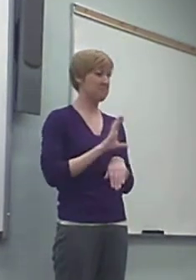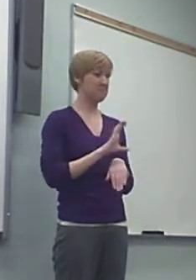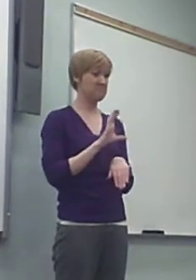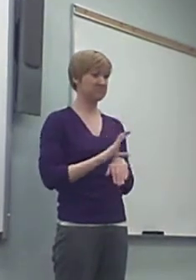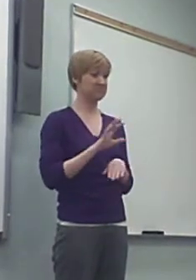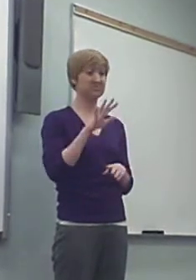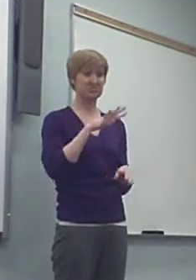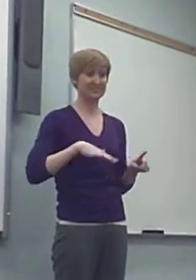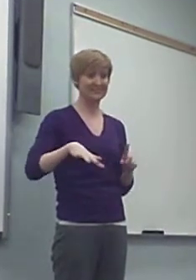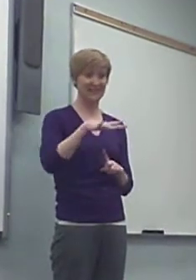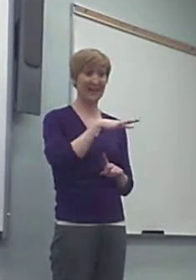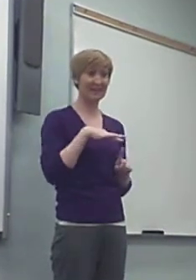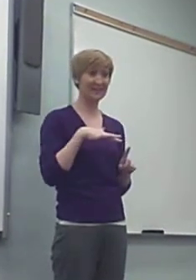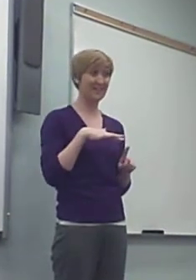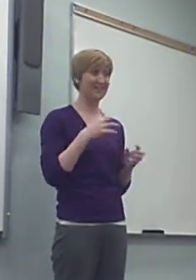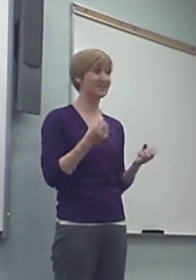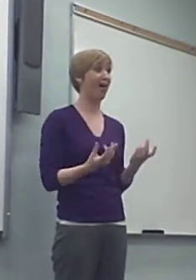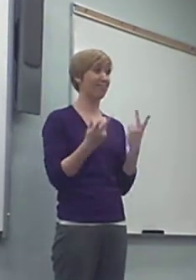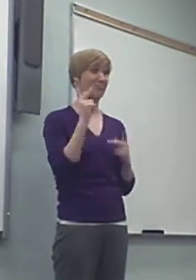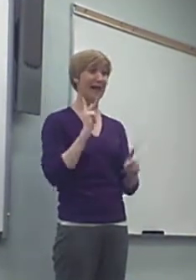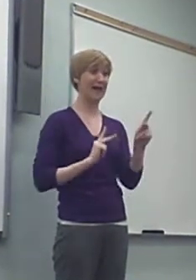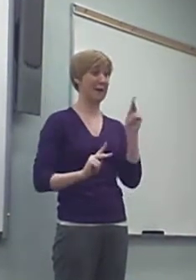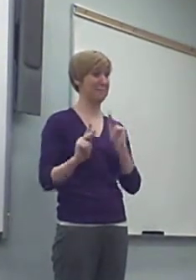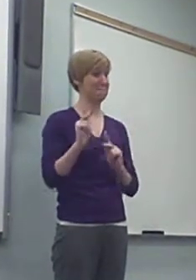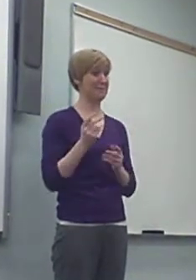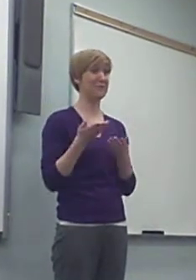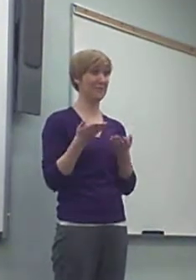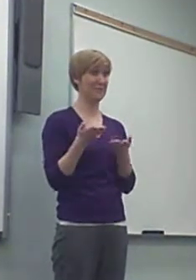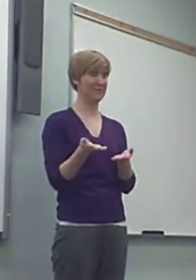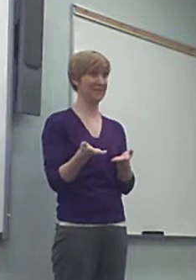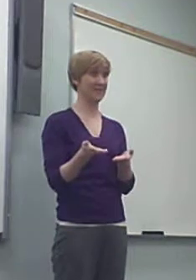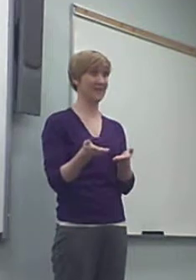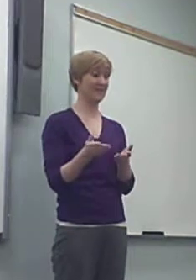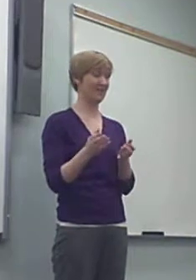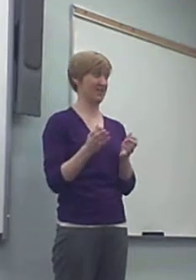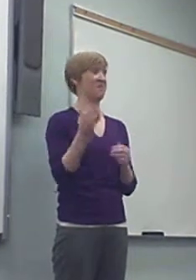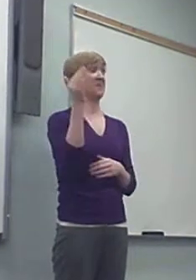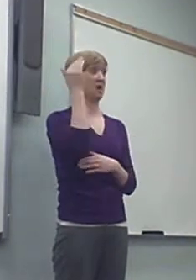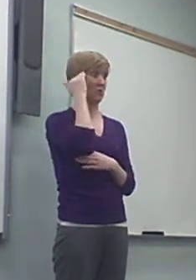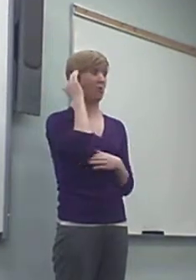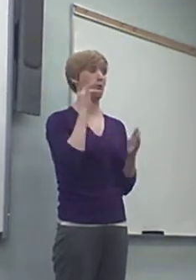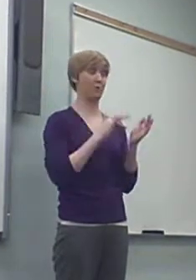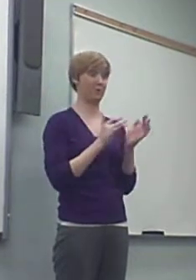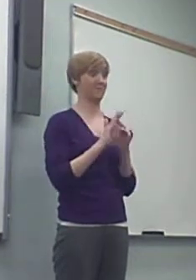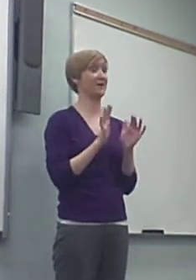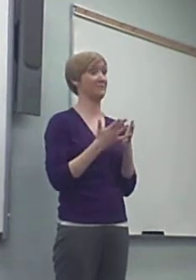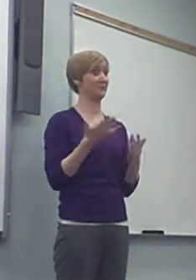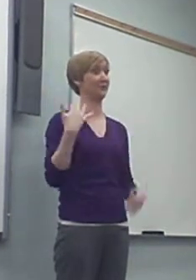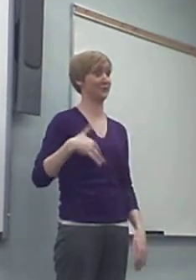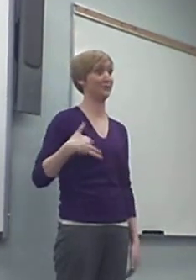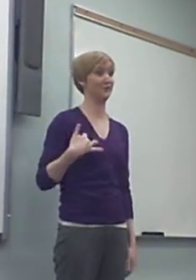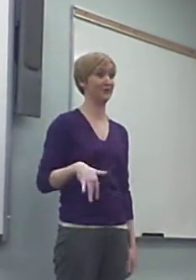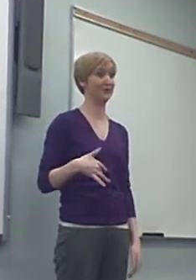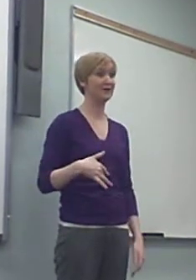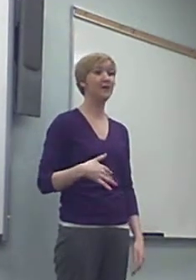liturgy directors or the head of worship. Oftentimes, are very versed in the Bible and can give you some good information as well. And I found those to be very